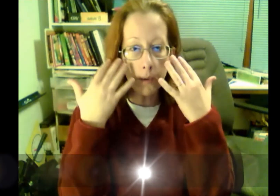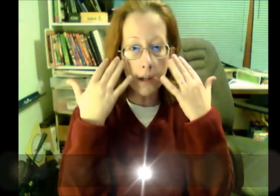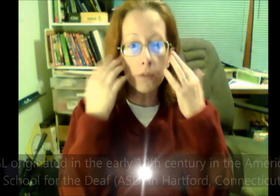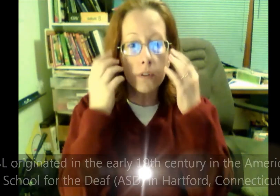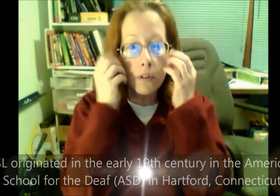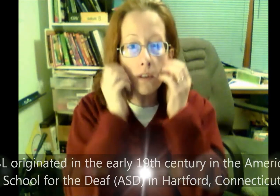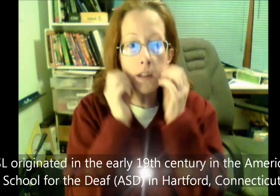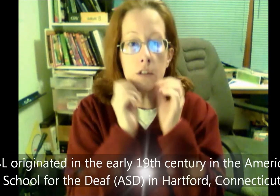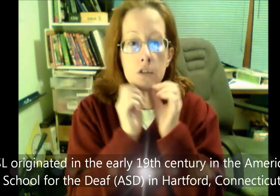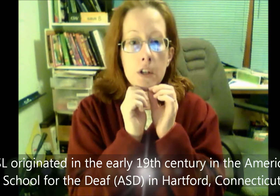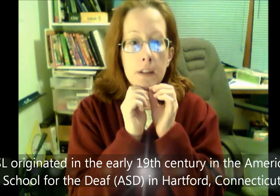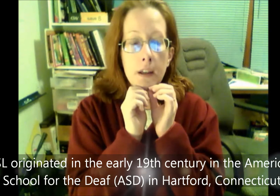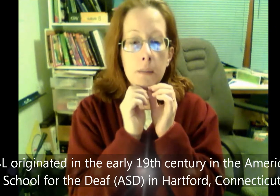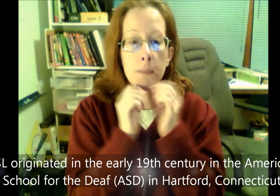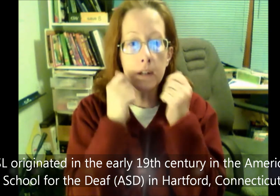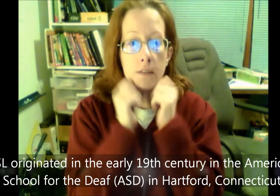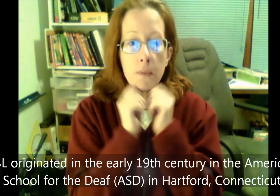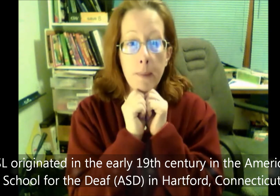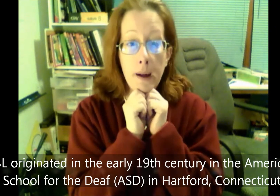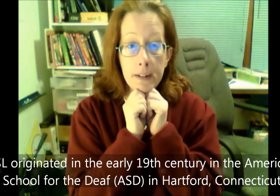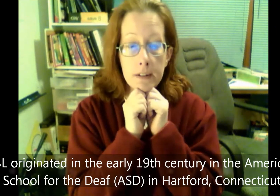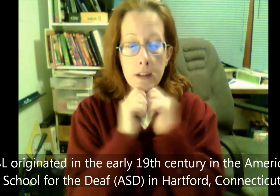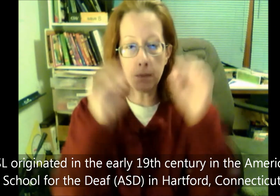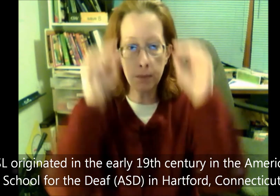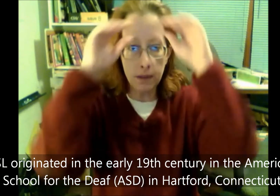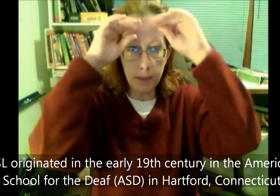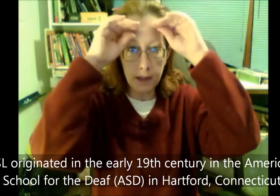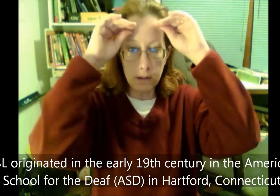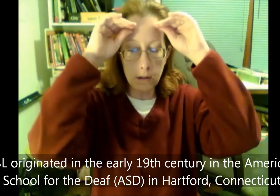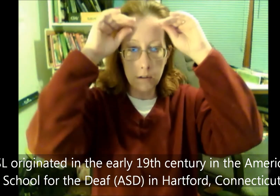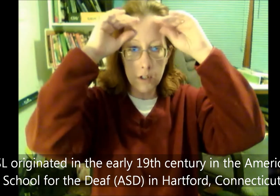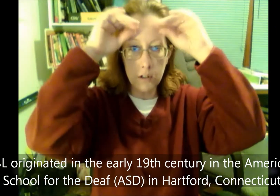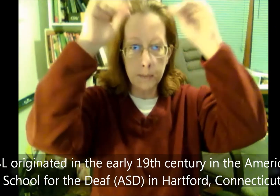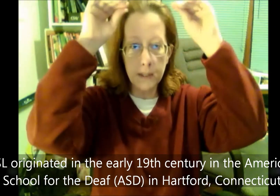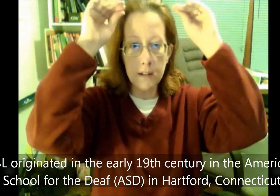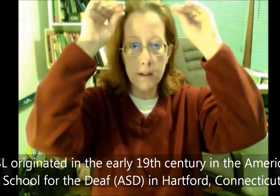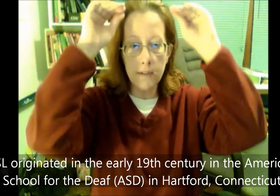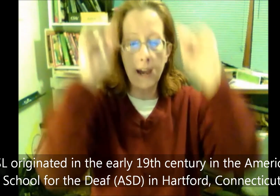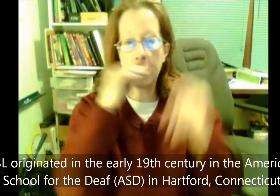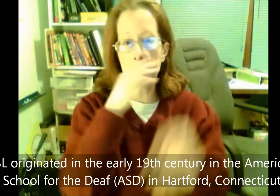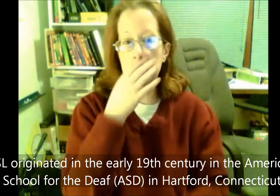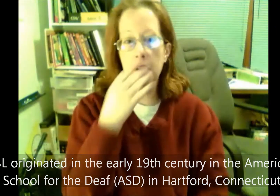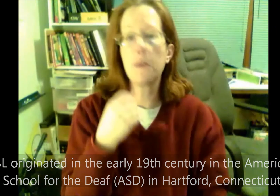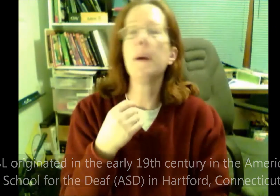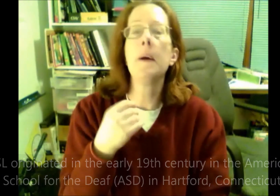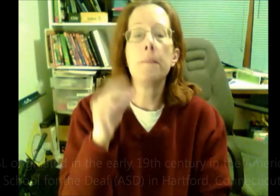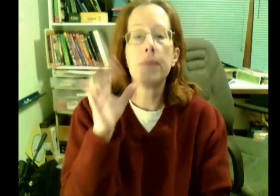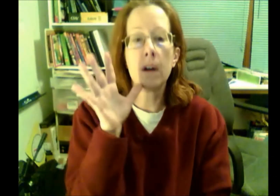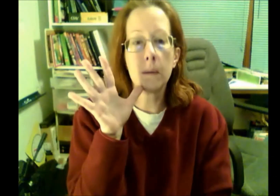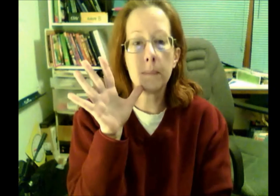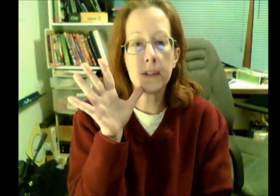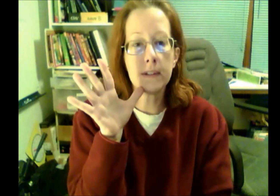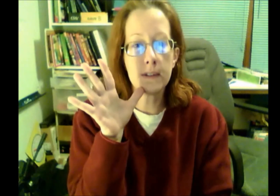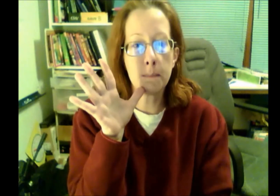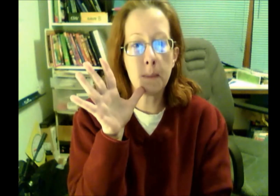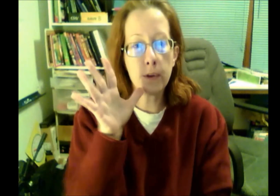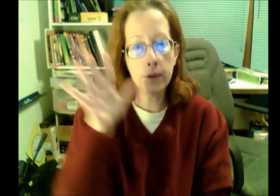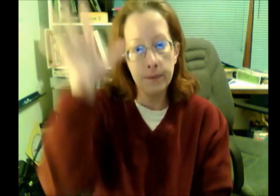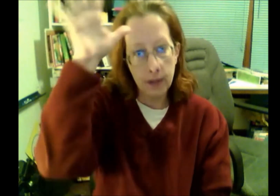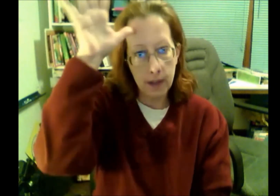around the chin line because of a bonnet, and with men are generally because of a hat. So this is mother and